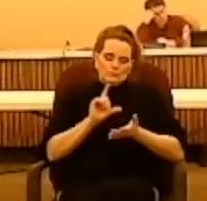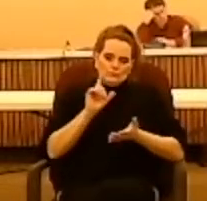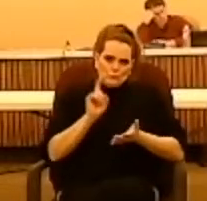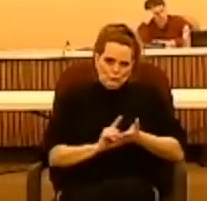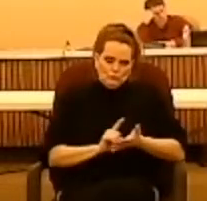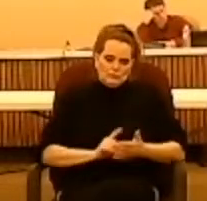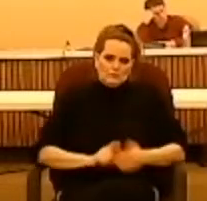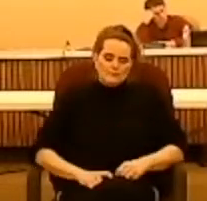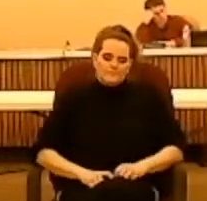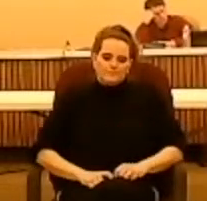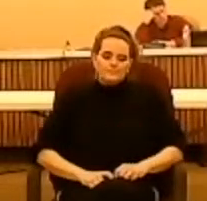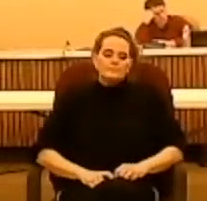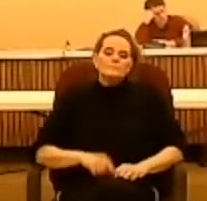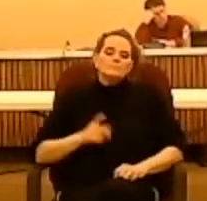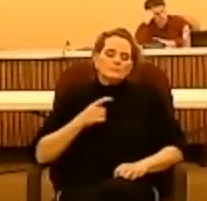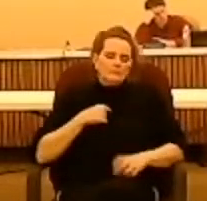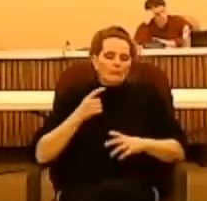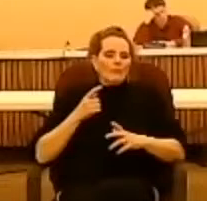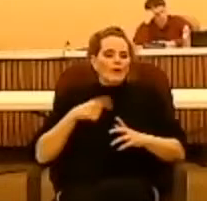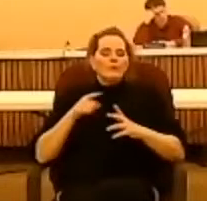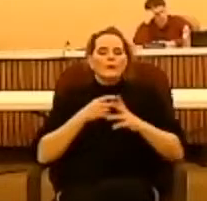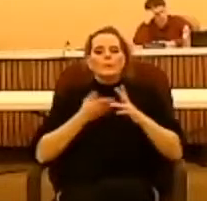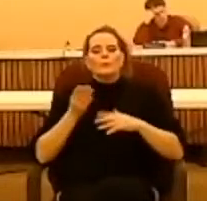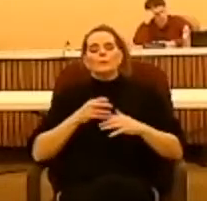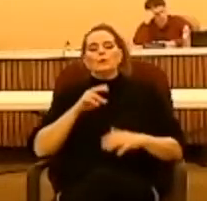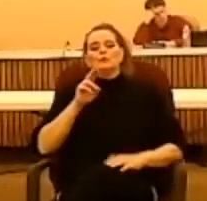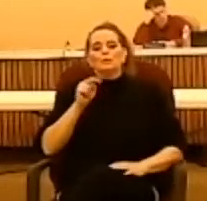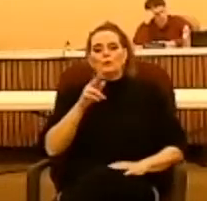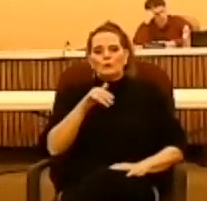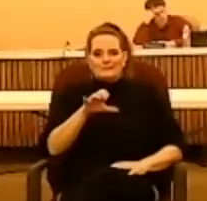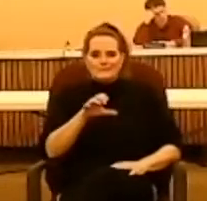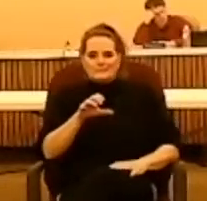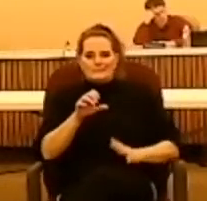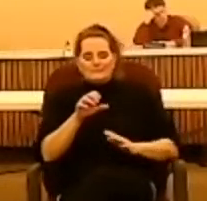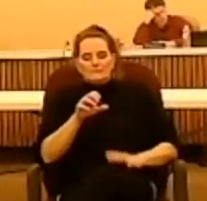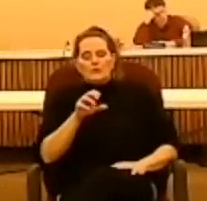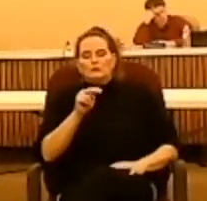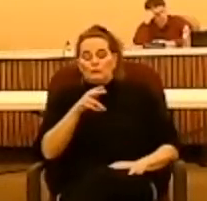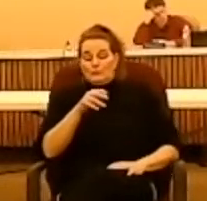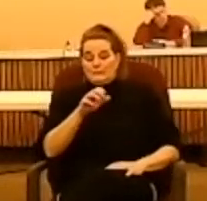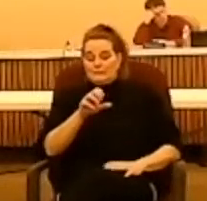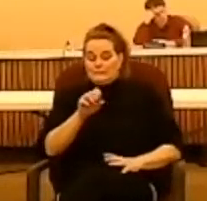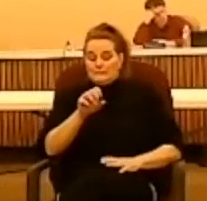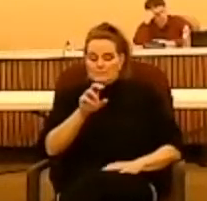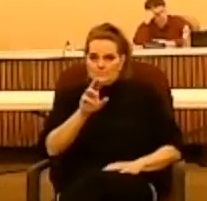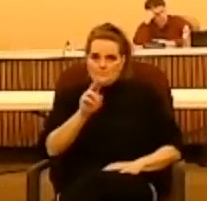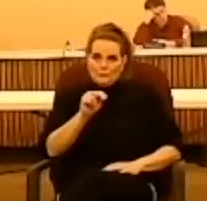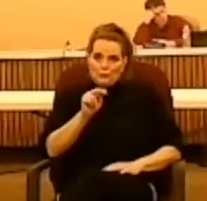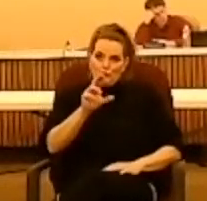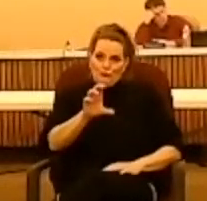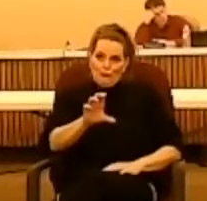they're going through New York State. So we put together an